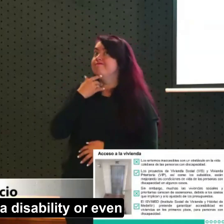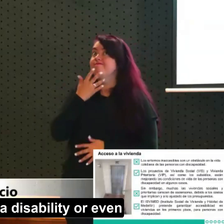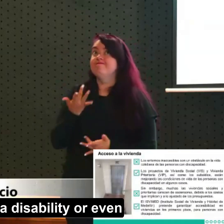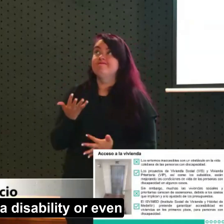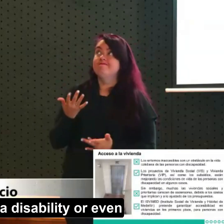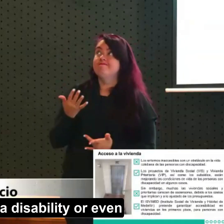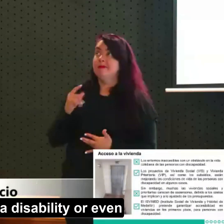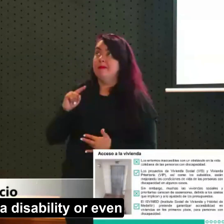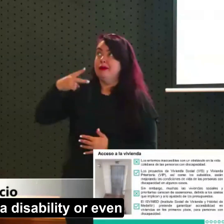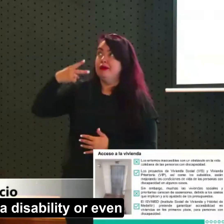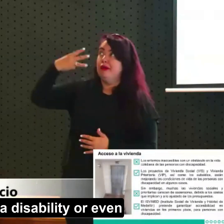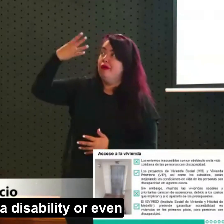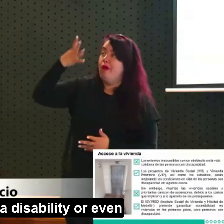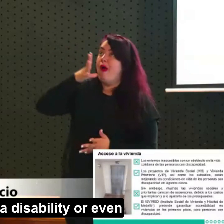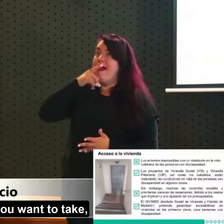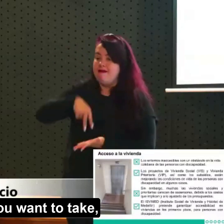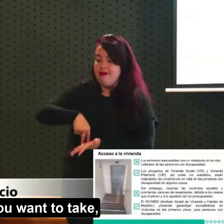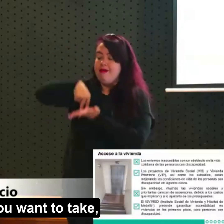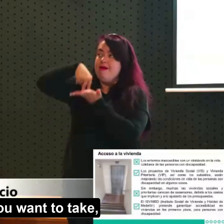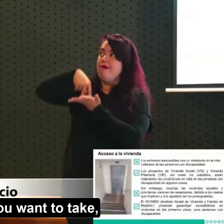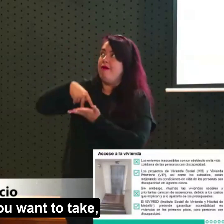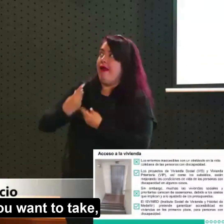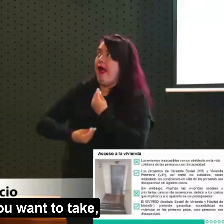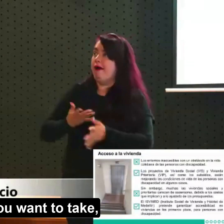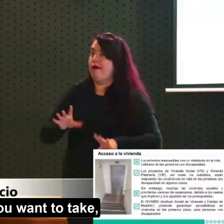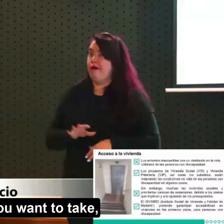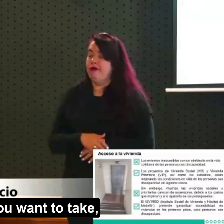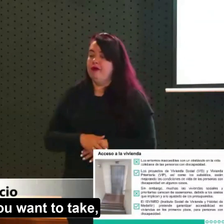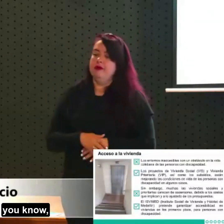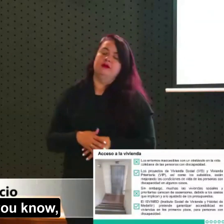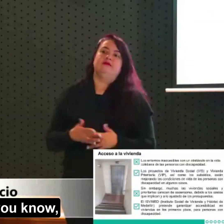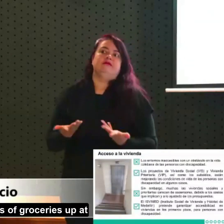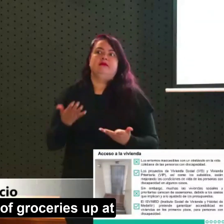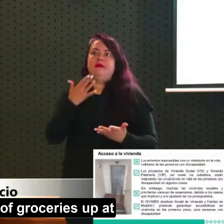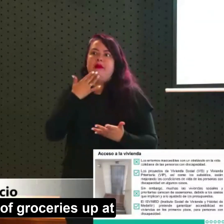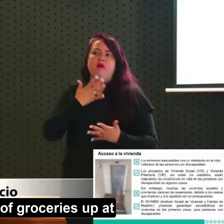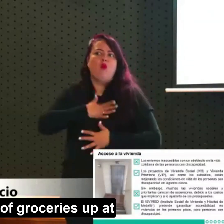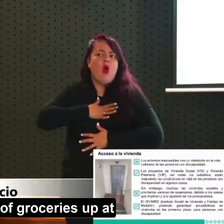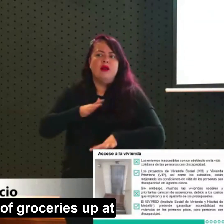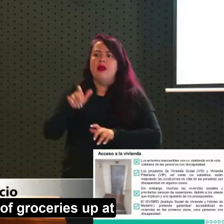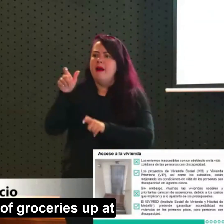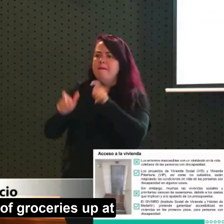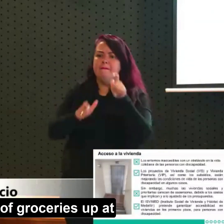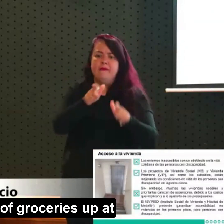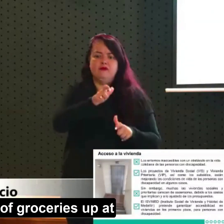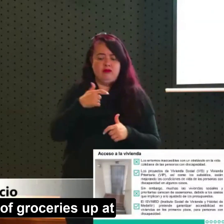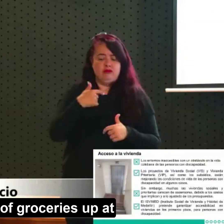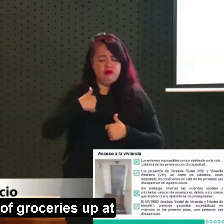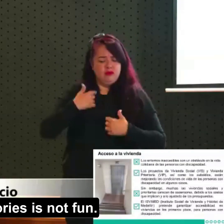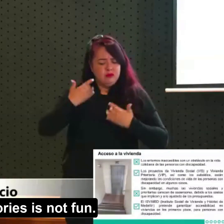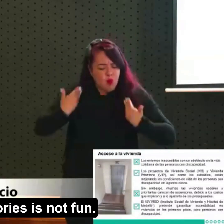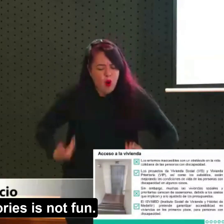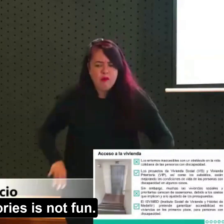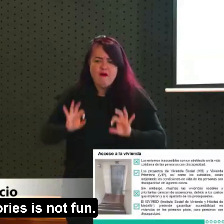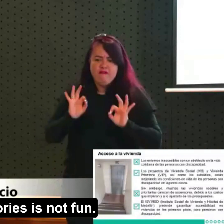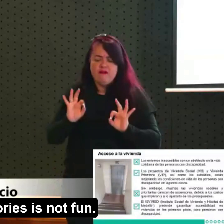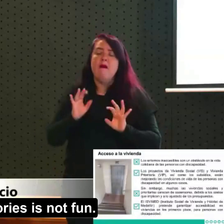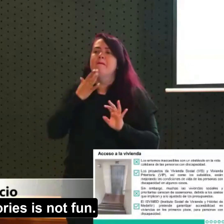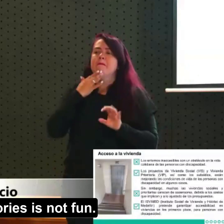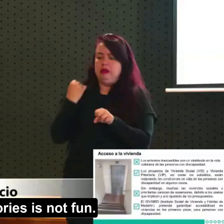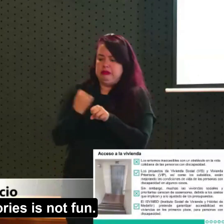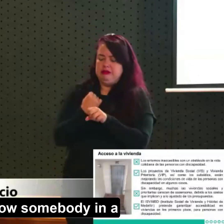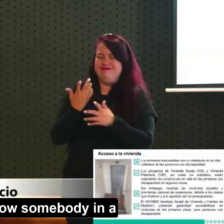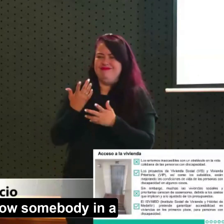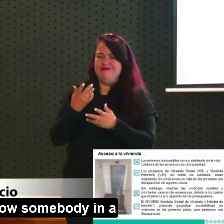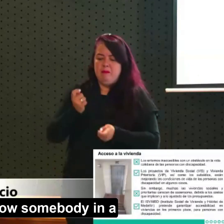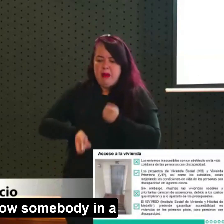being with a disability, or even us, if you want to take, 5 bags of groceries up 5 stories, is